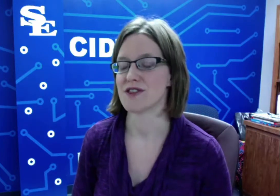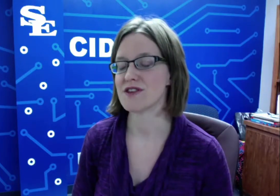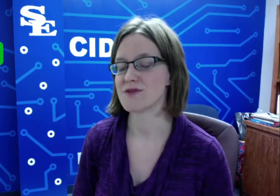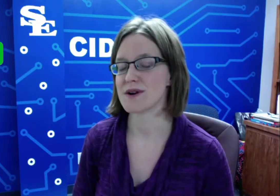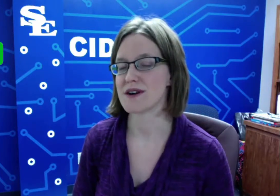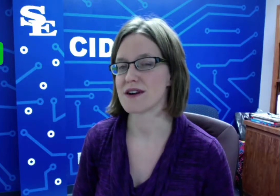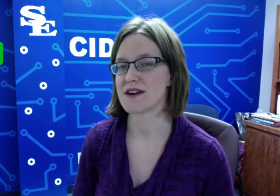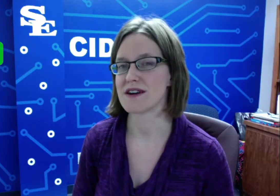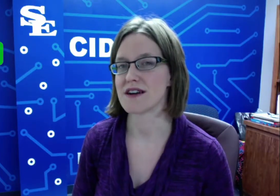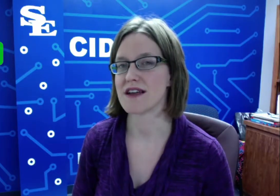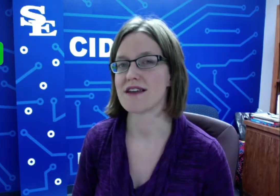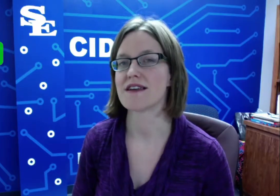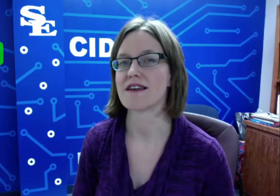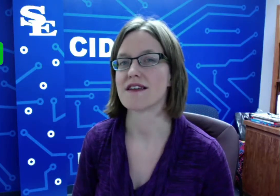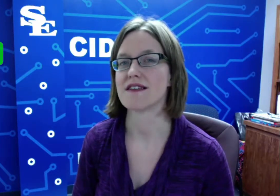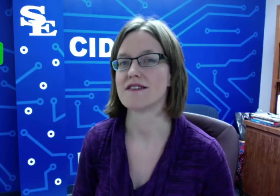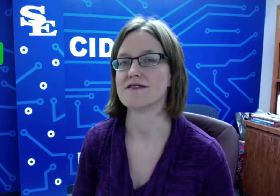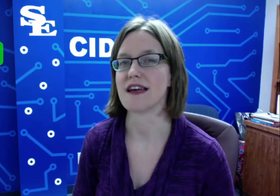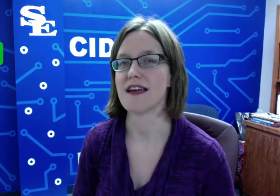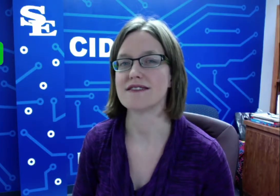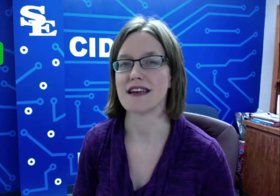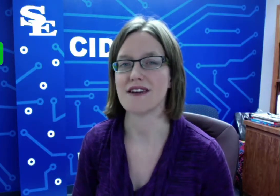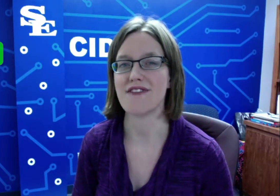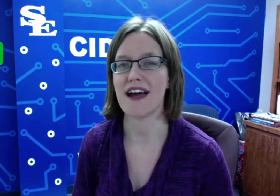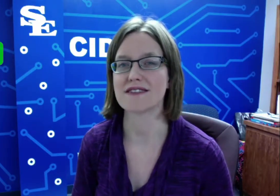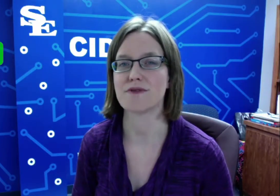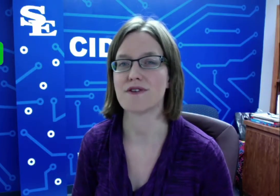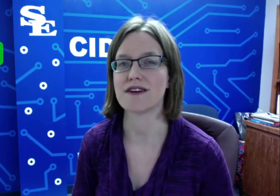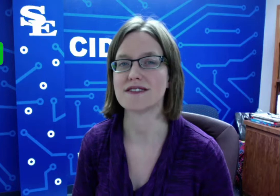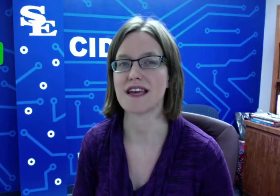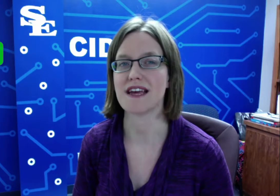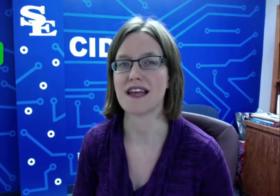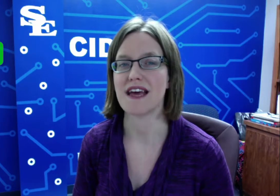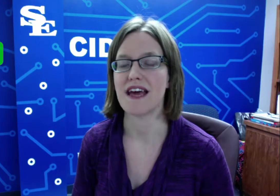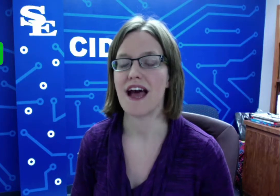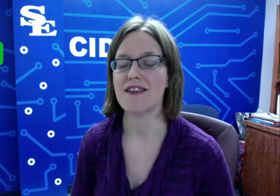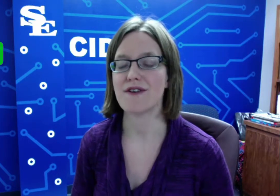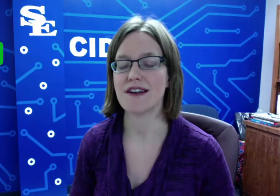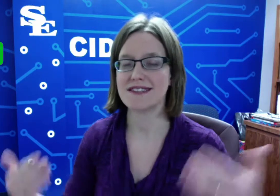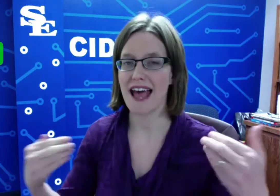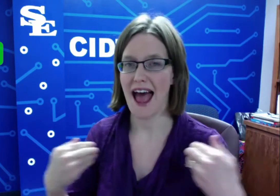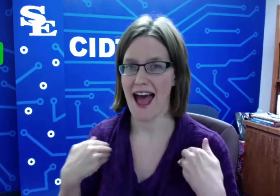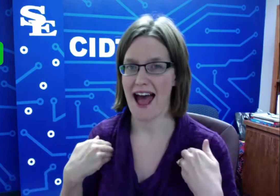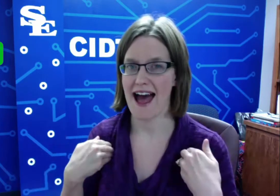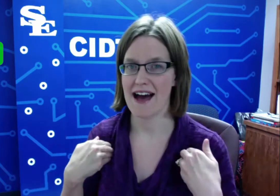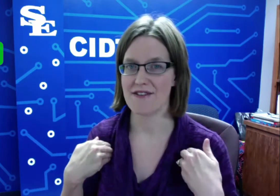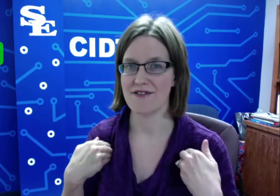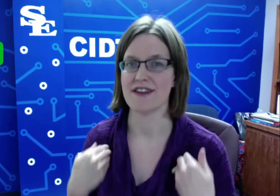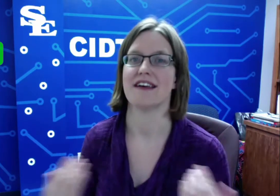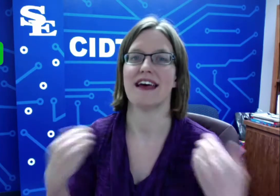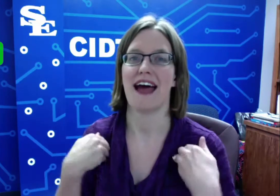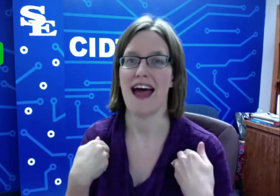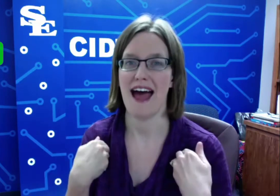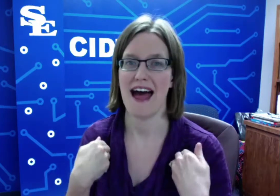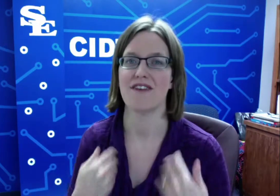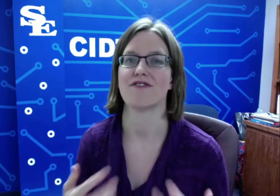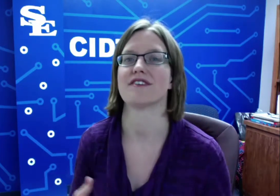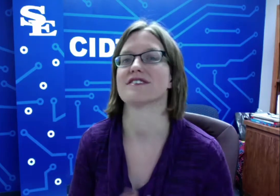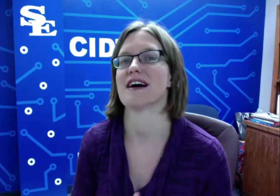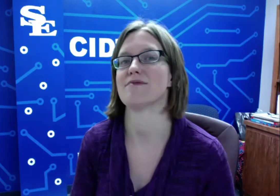third word. Did you say it? Say it fast before I say it. And the word is have. Have. Good job.